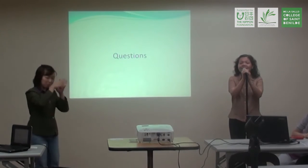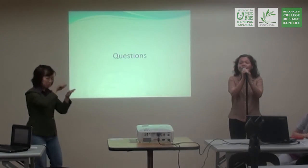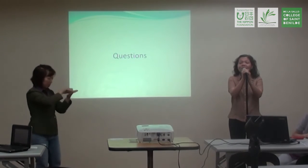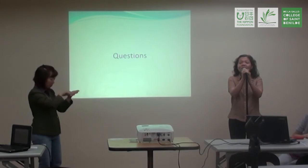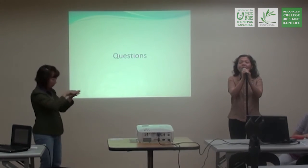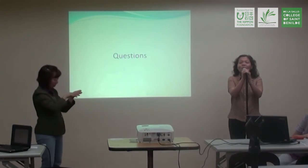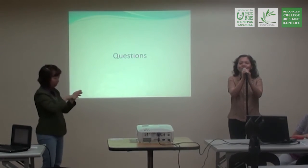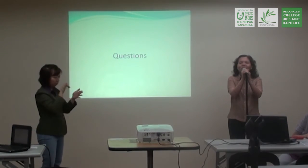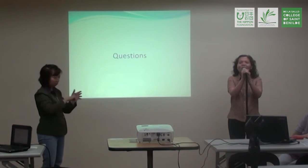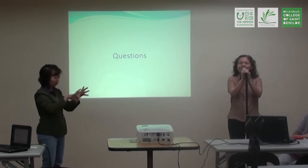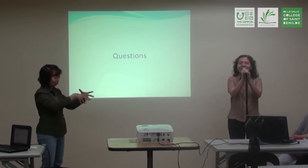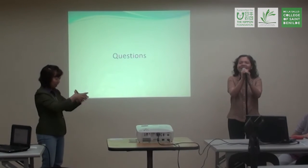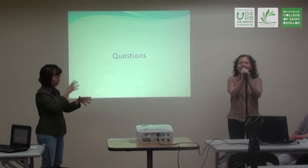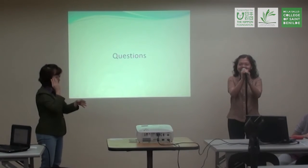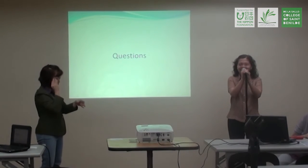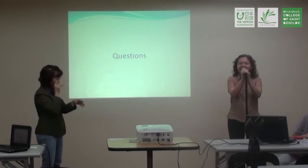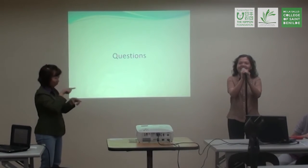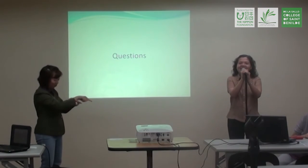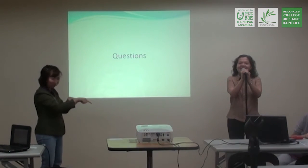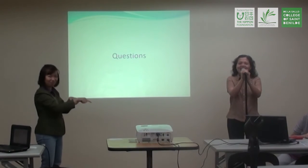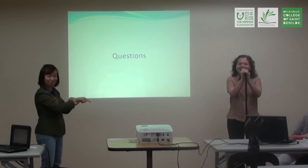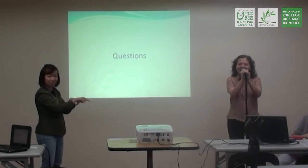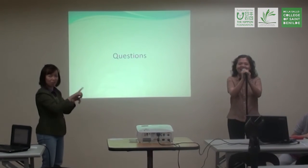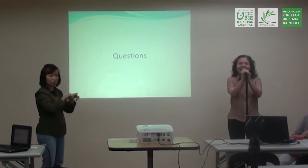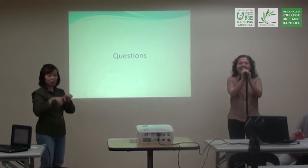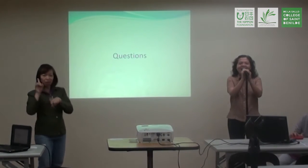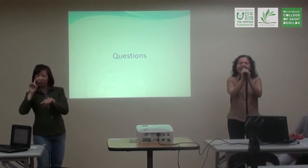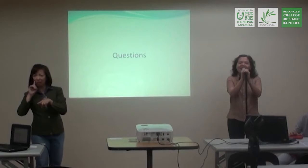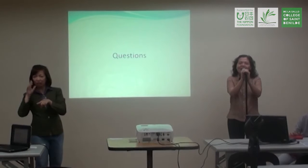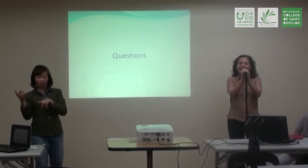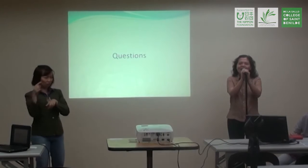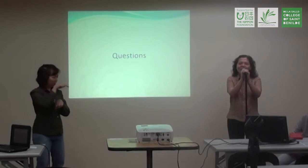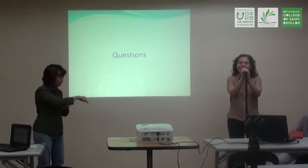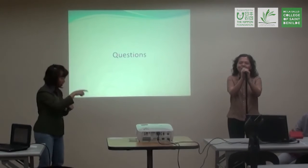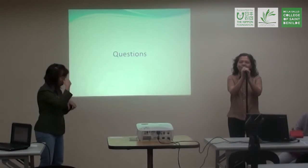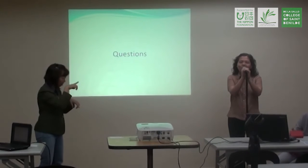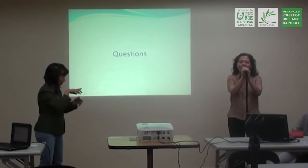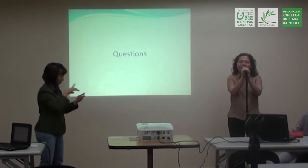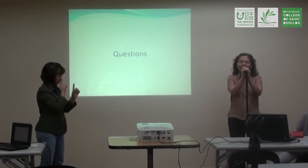So that is what Royce did. He